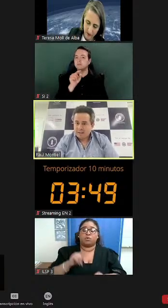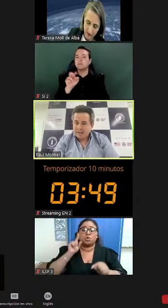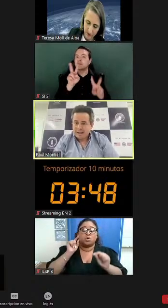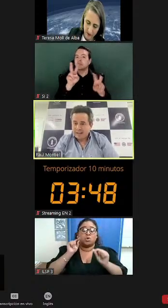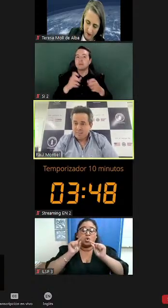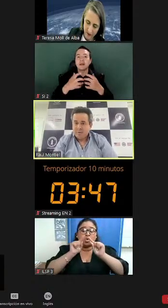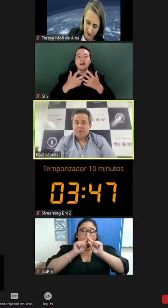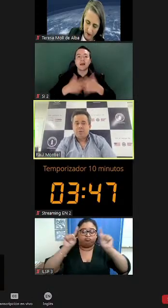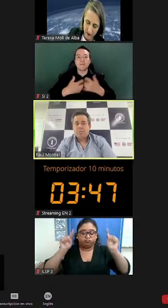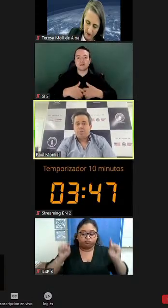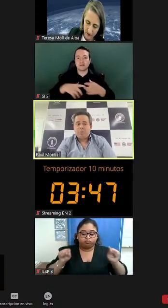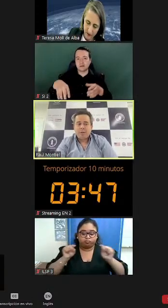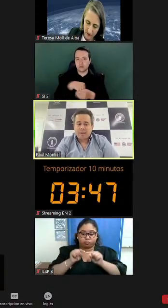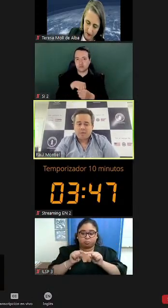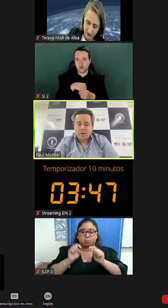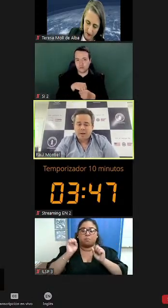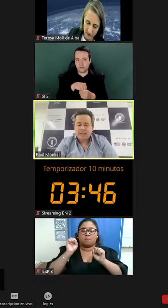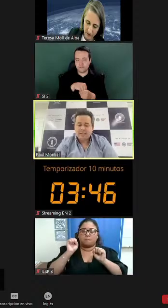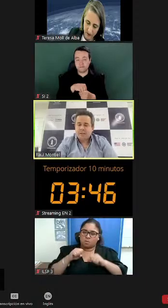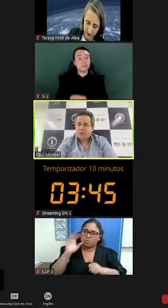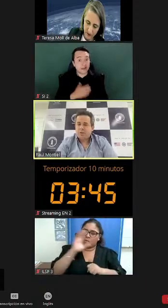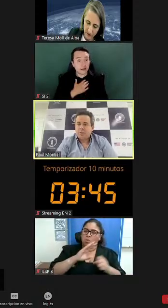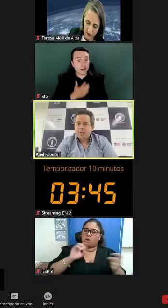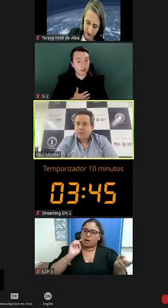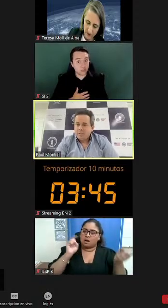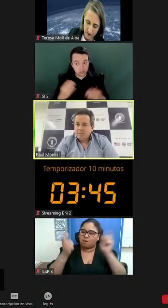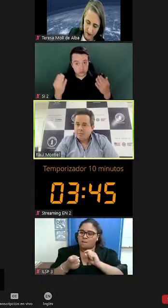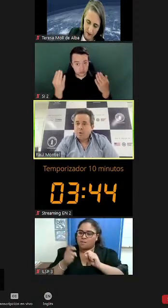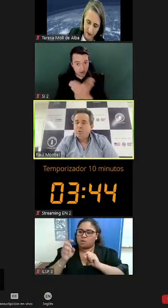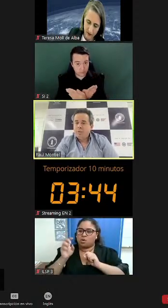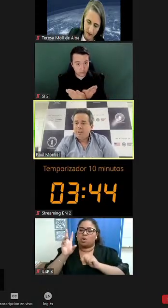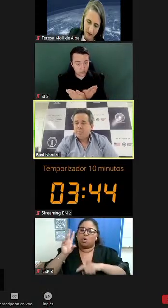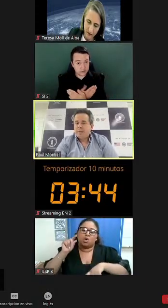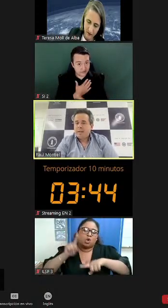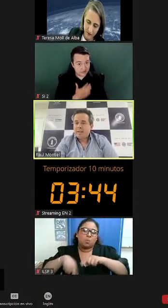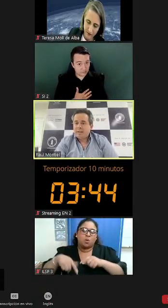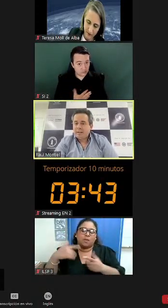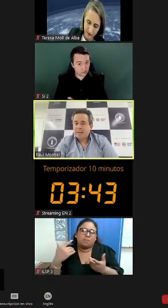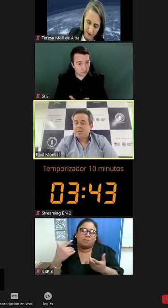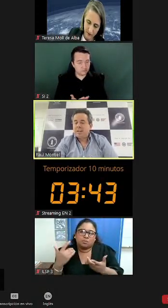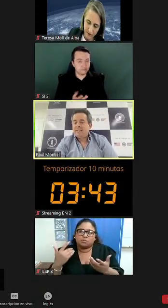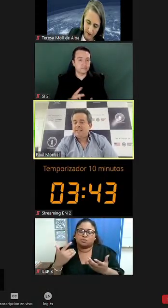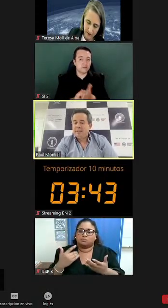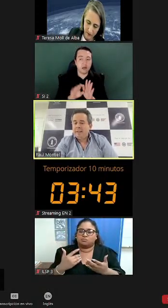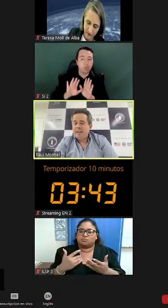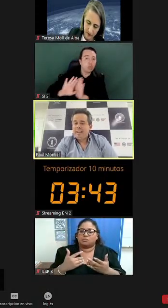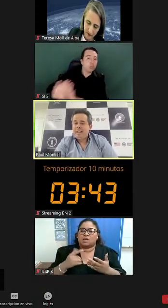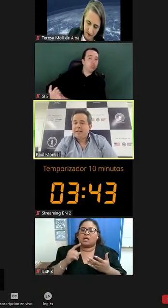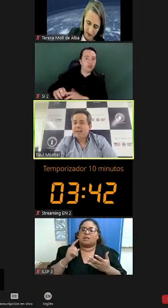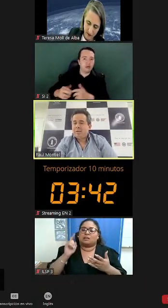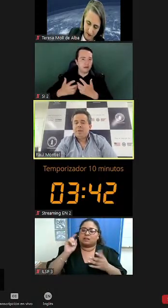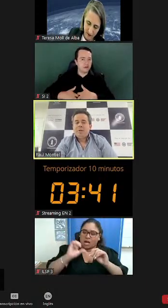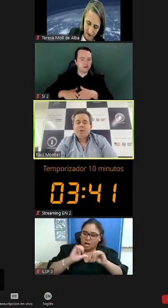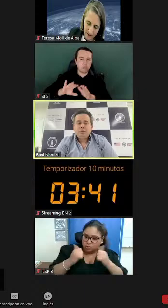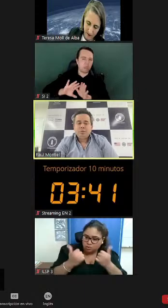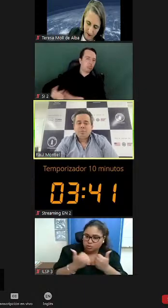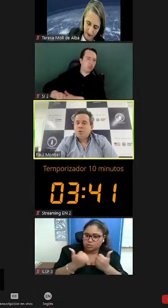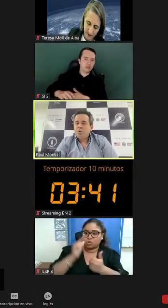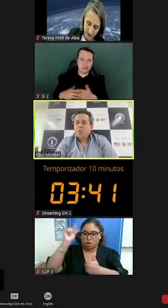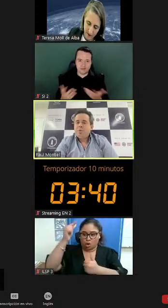there is a component for inclusive companies we cannot leave the productive sector outside the